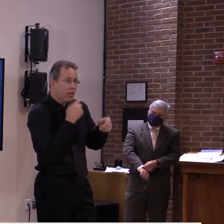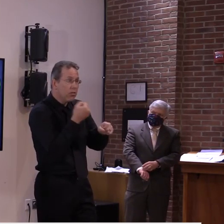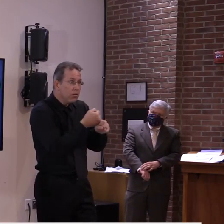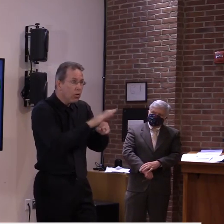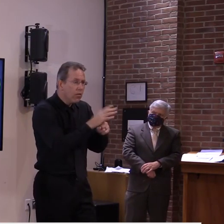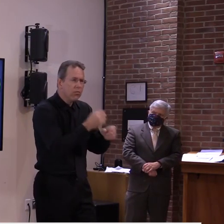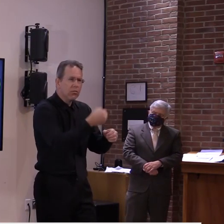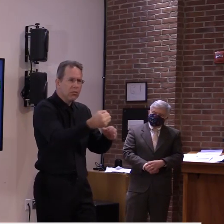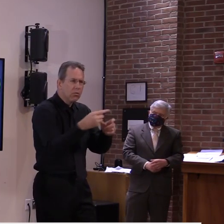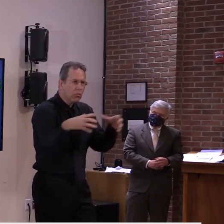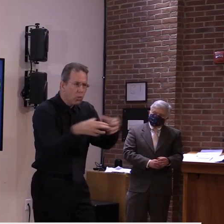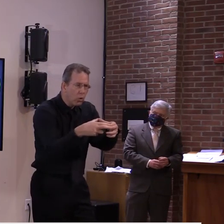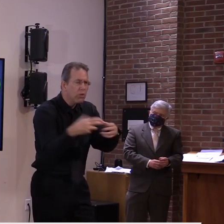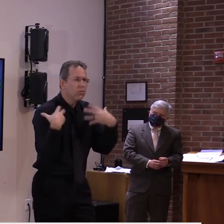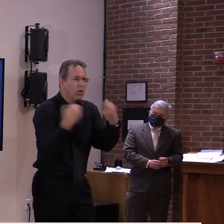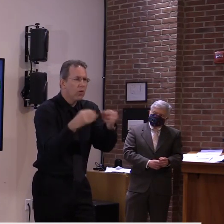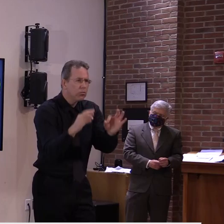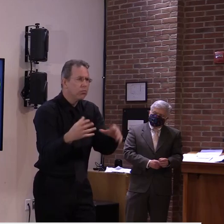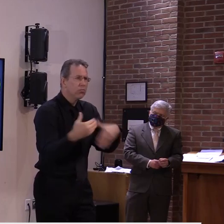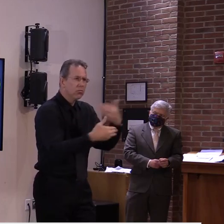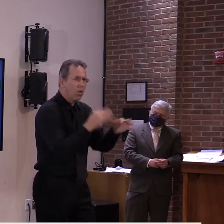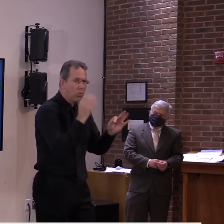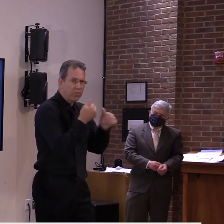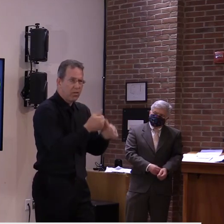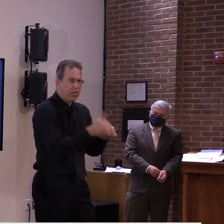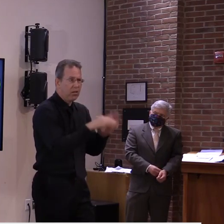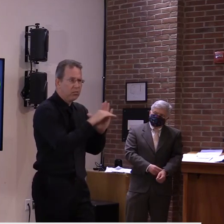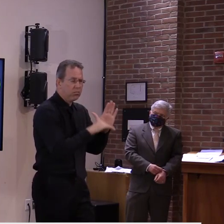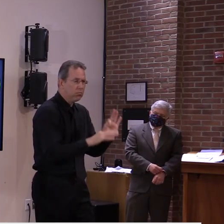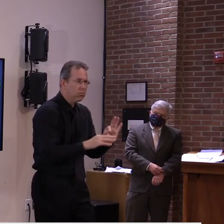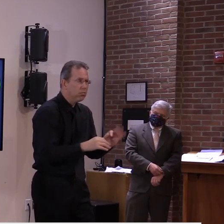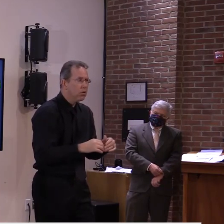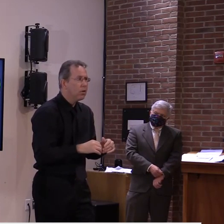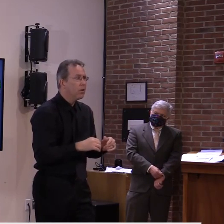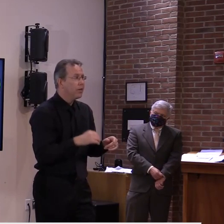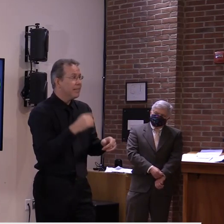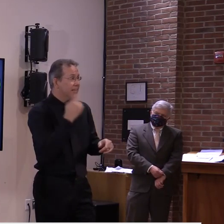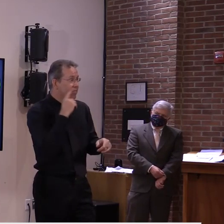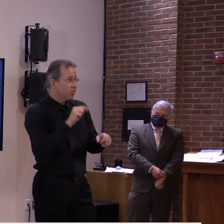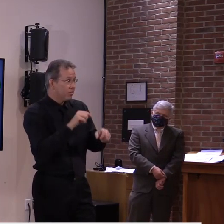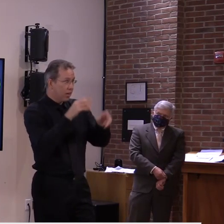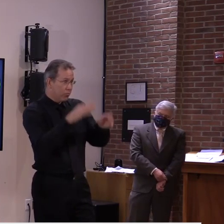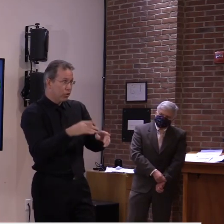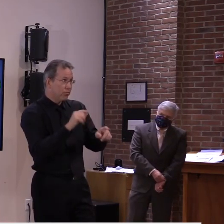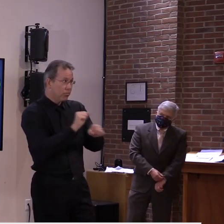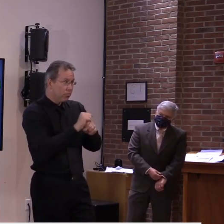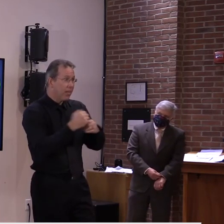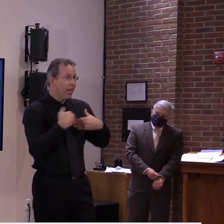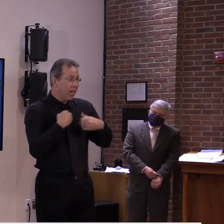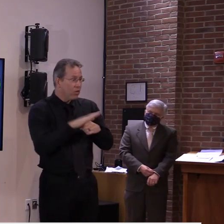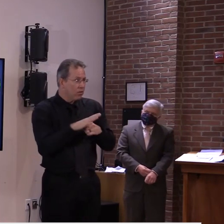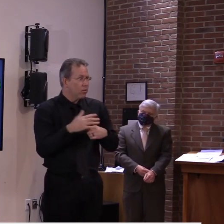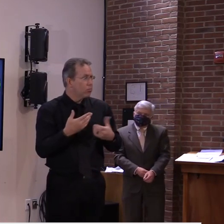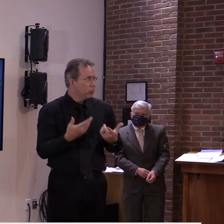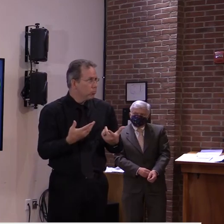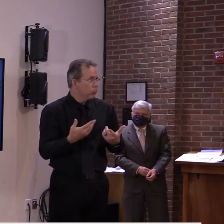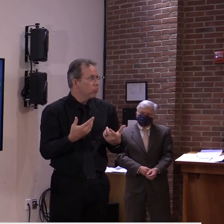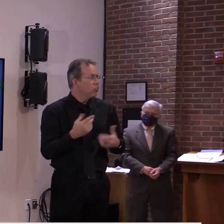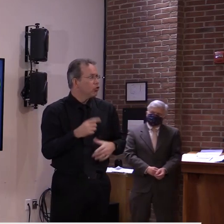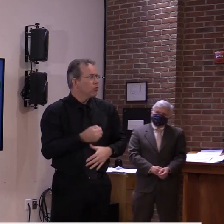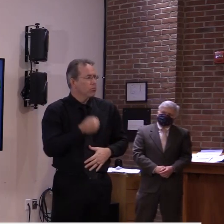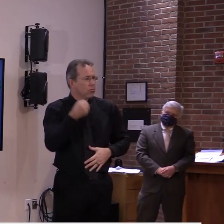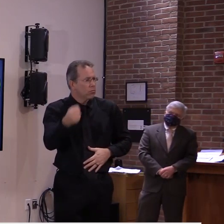treated for the next several months as someone who currently has COVID and had COVID, and hope that they do very well,